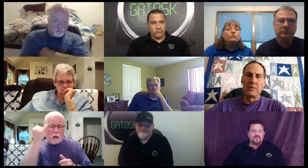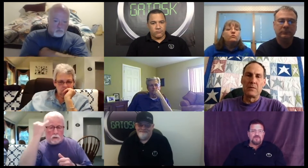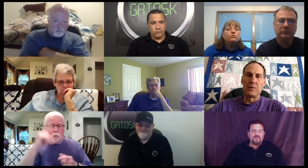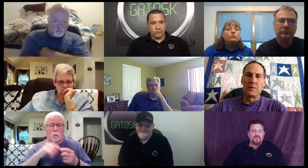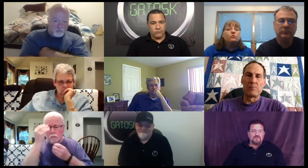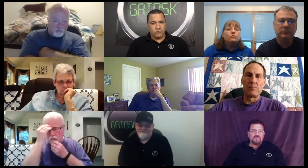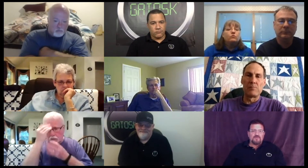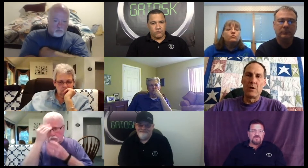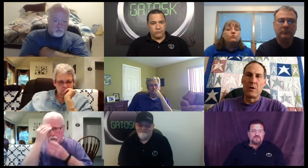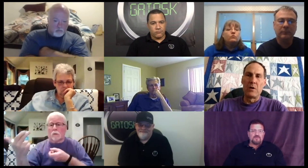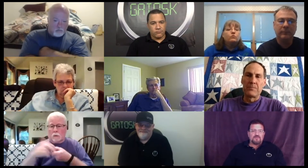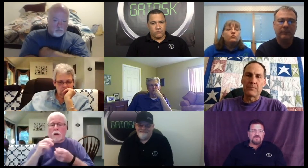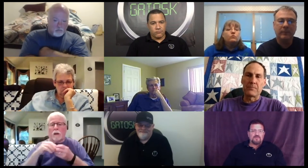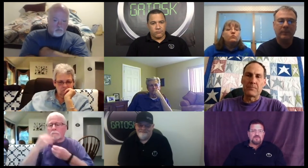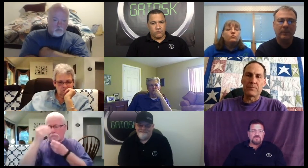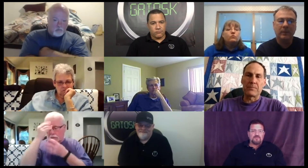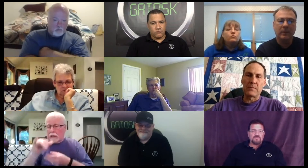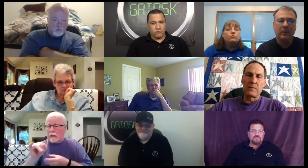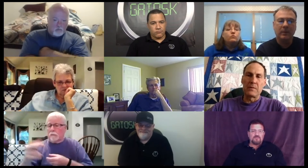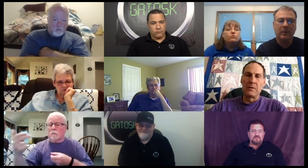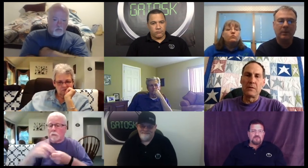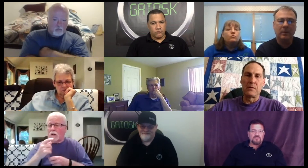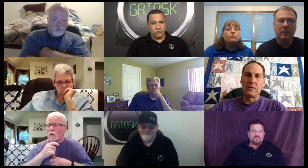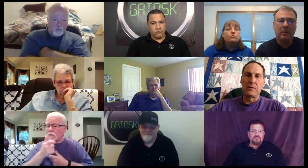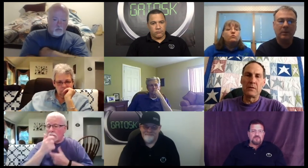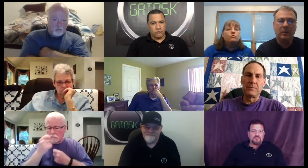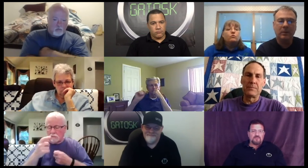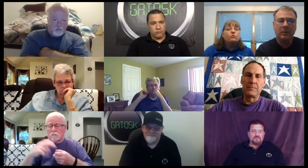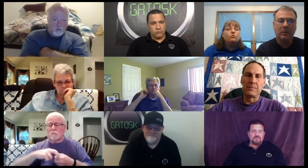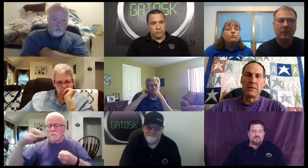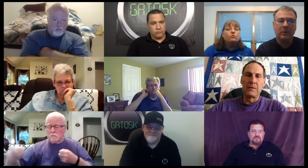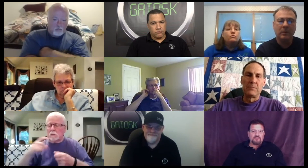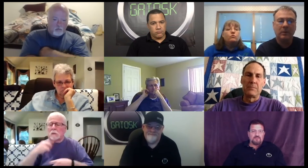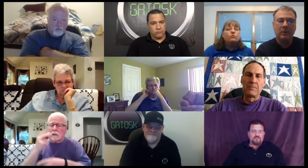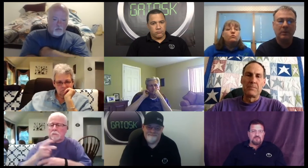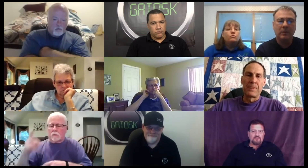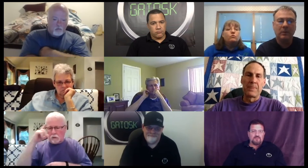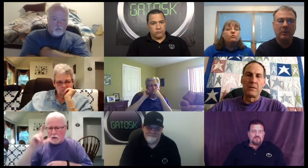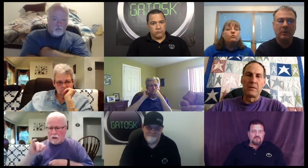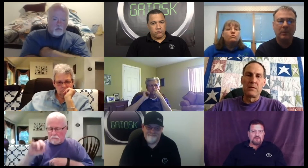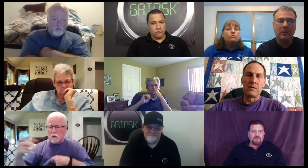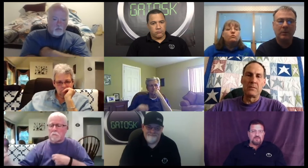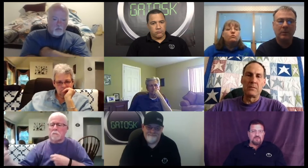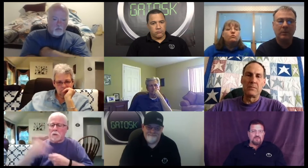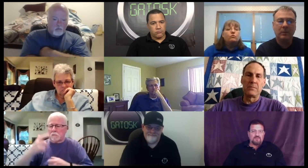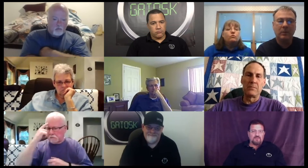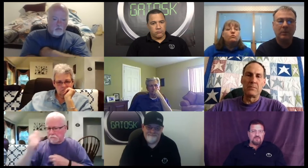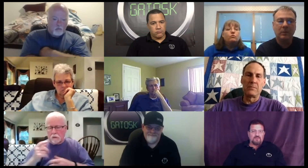It's probably not really a good idea to let people know if that you're not interested. I'm going to keep you for life, and you